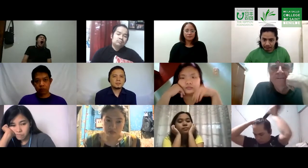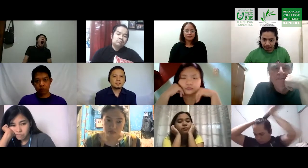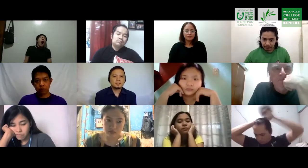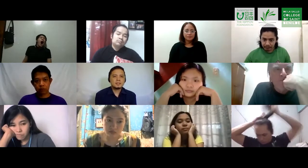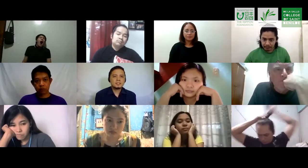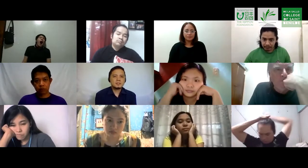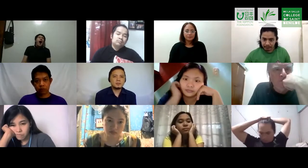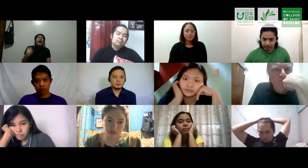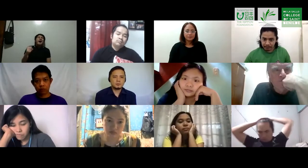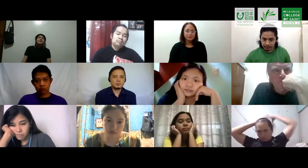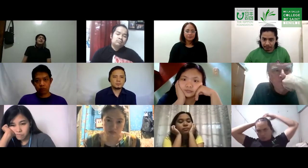Lesson 2.